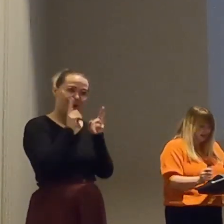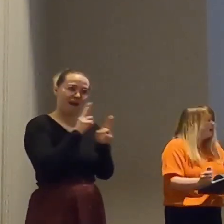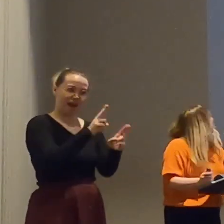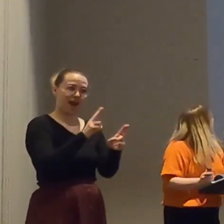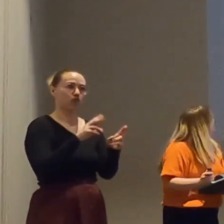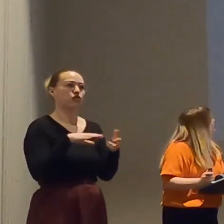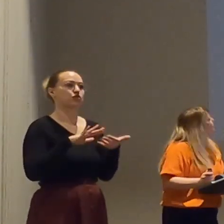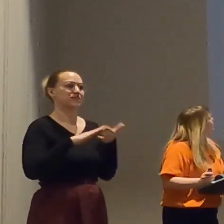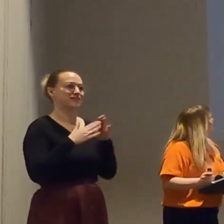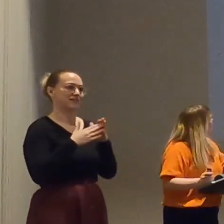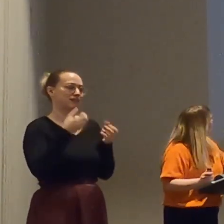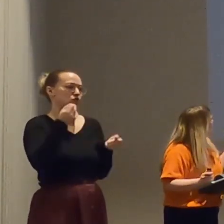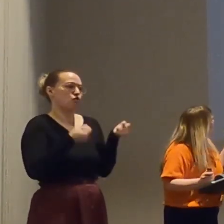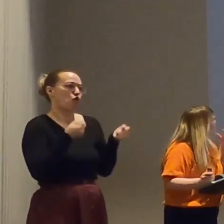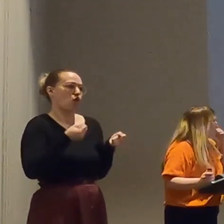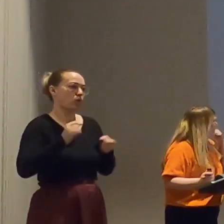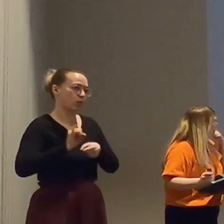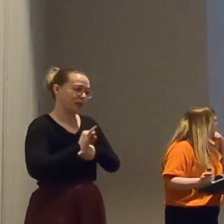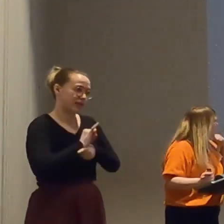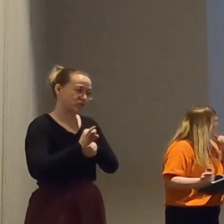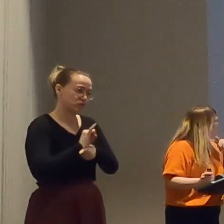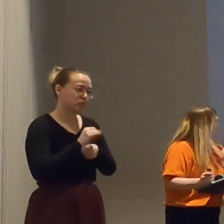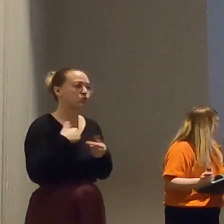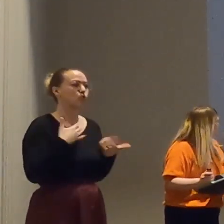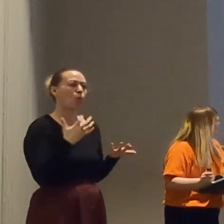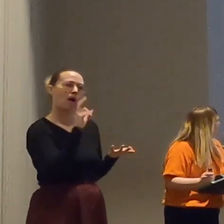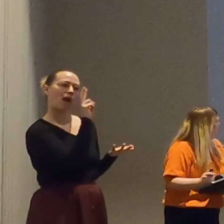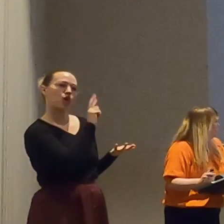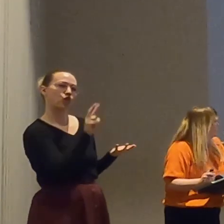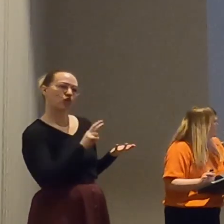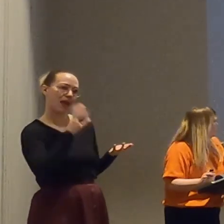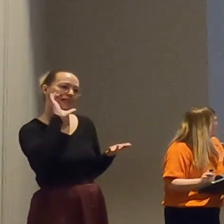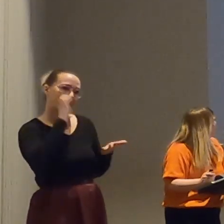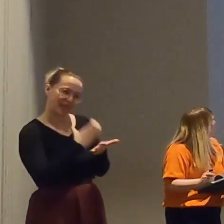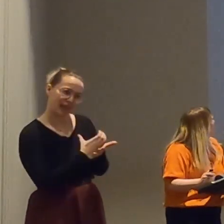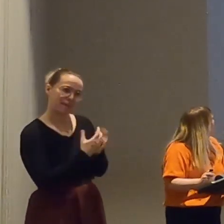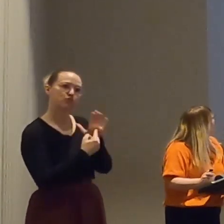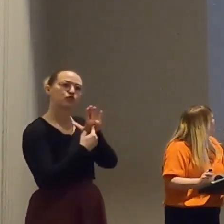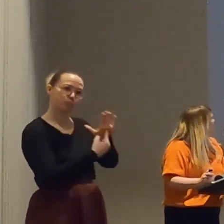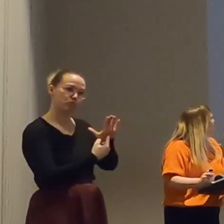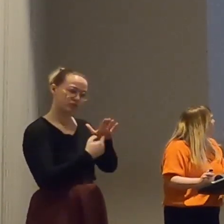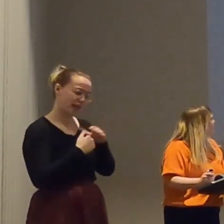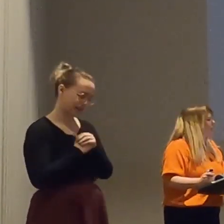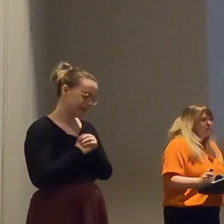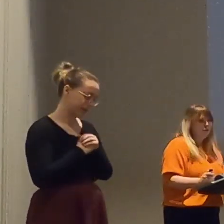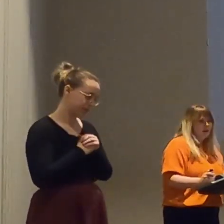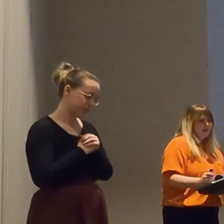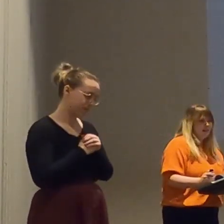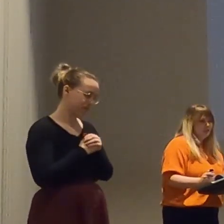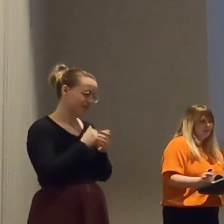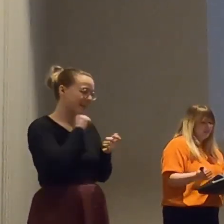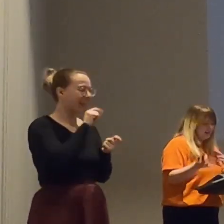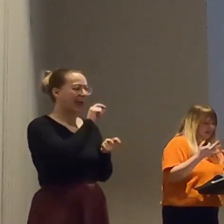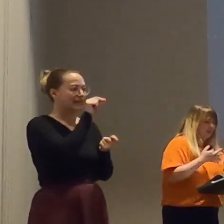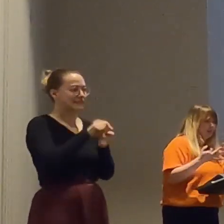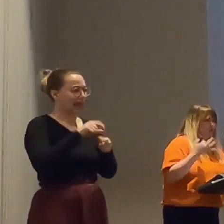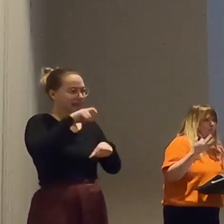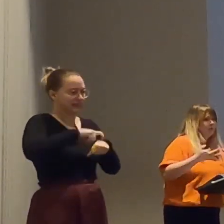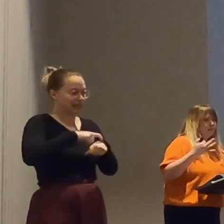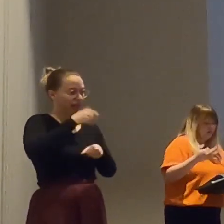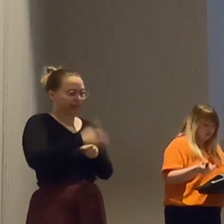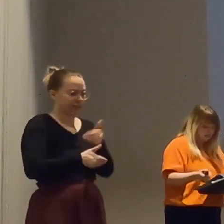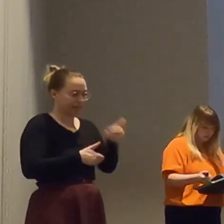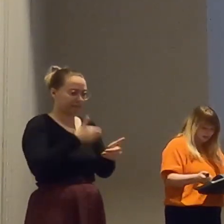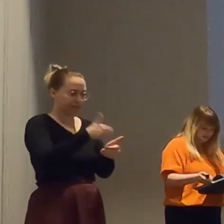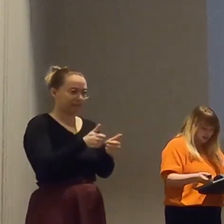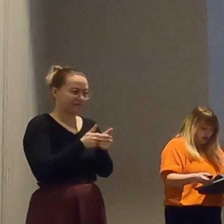industry. And so we're just going to go through and kind of look at the imagery that he's presented. It's not exactly chronological, he kind of has